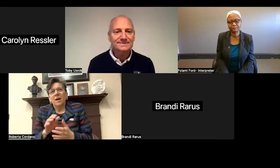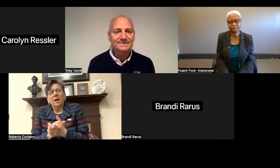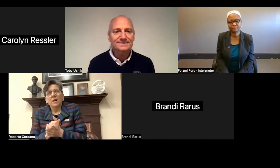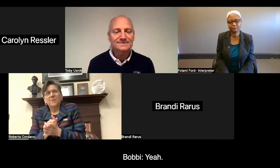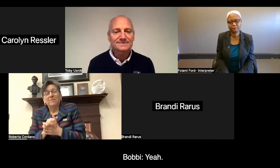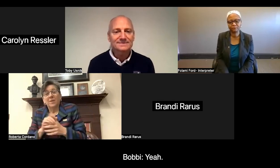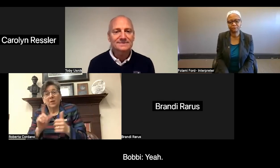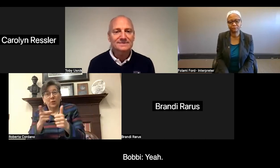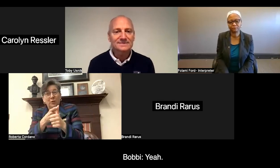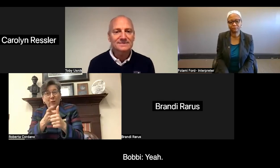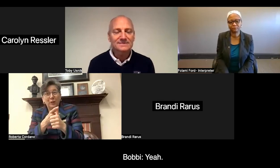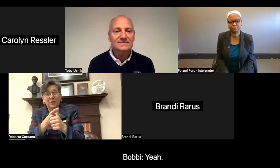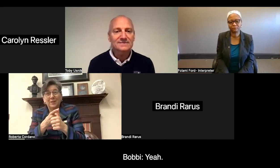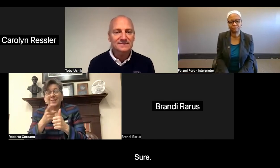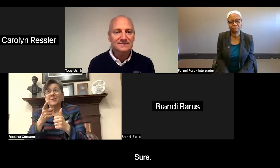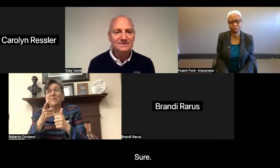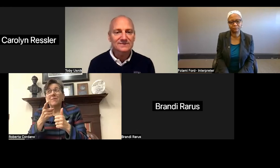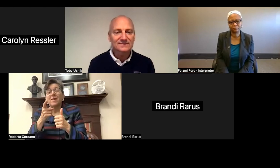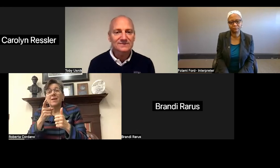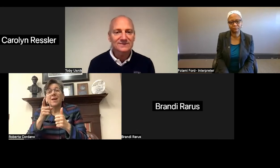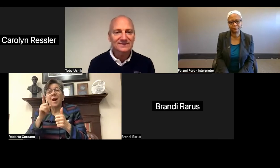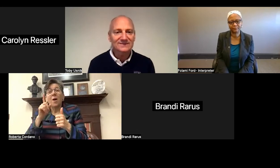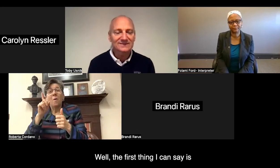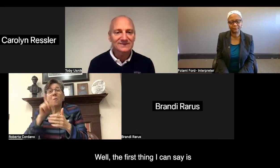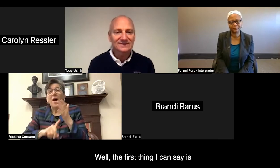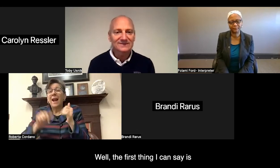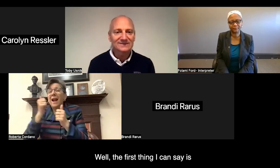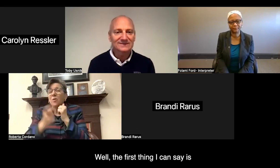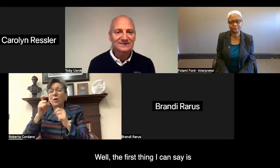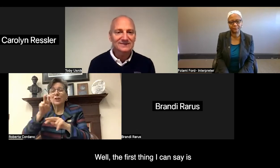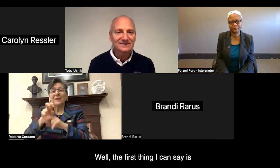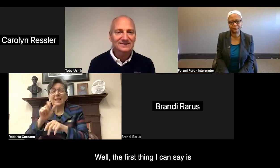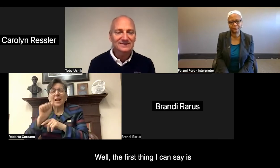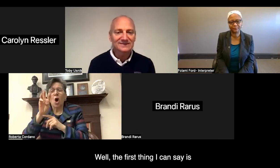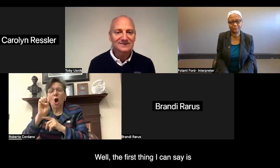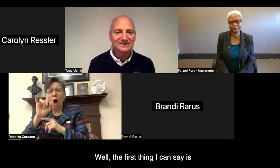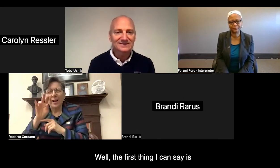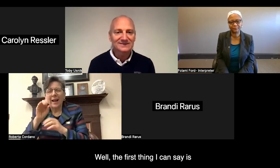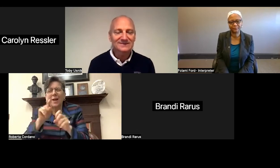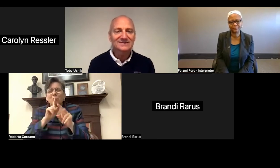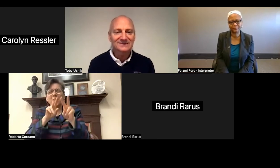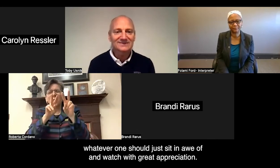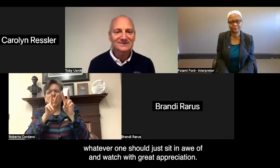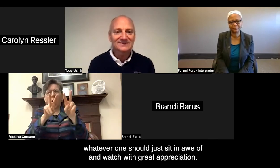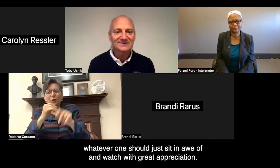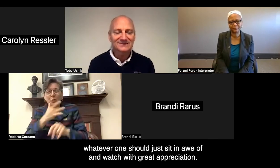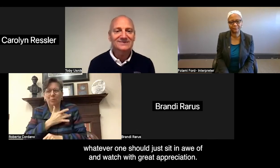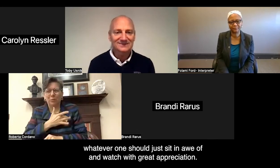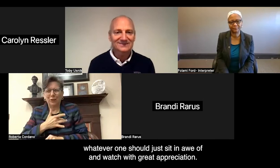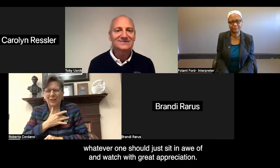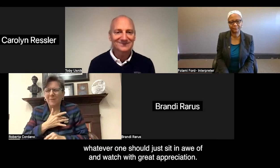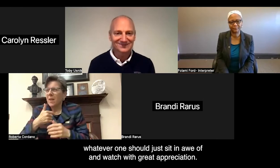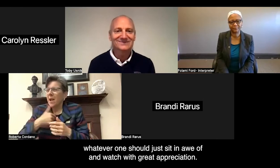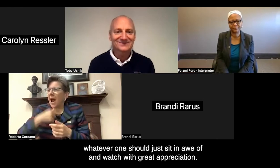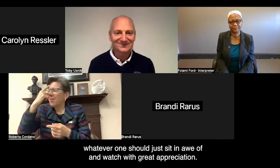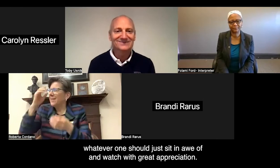Yeah, sure. Well, the first thing I can say is, uh, what everyone should just sit in awe